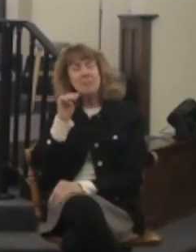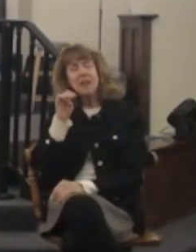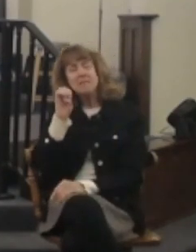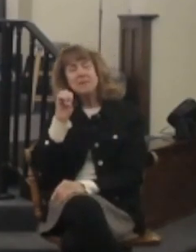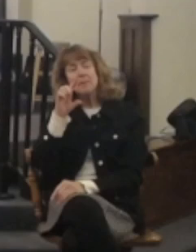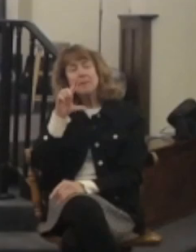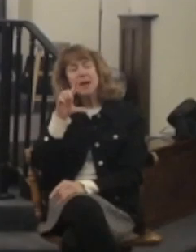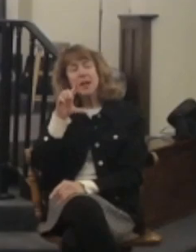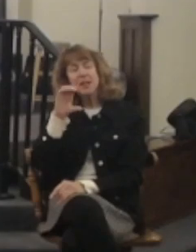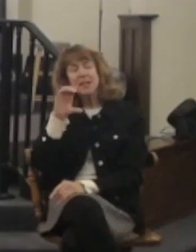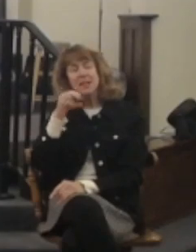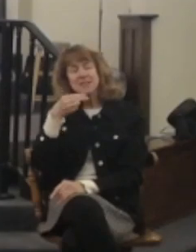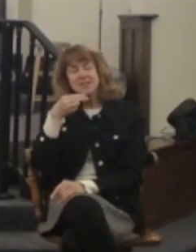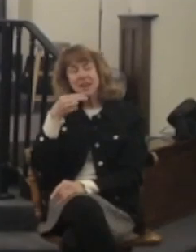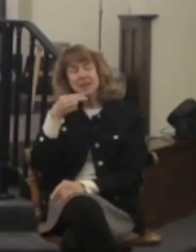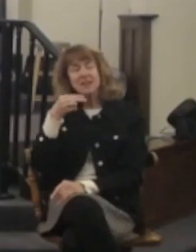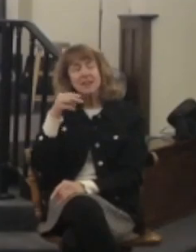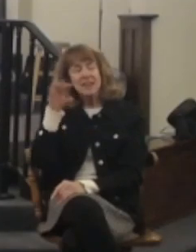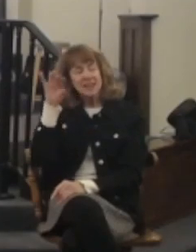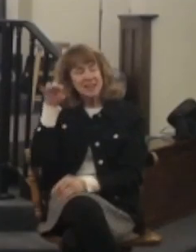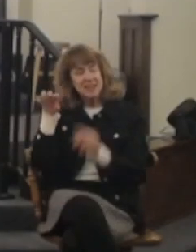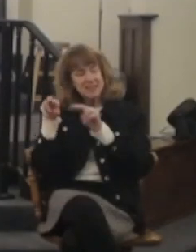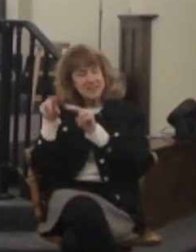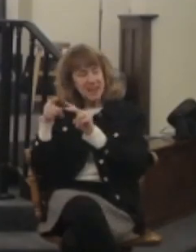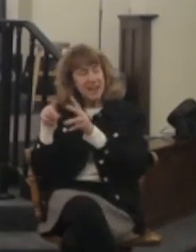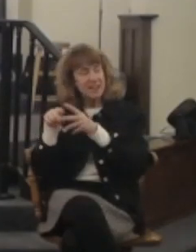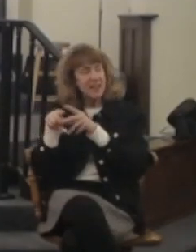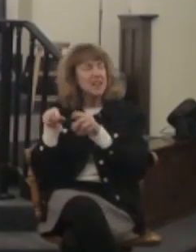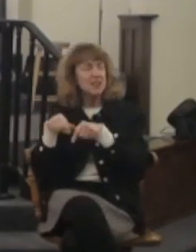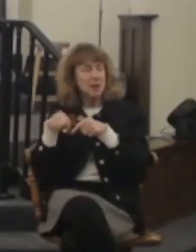he has no mother or father. He's without beginning and end,